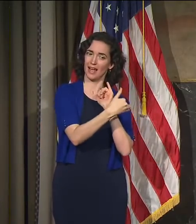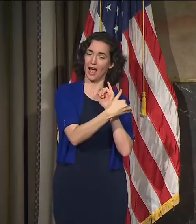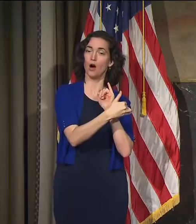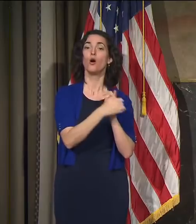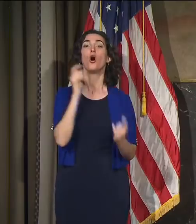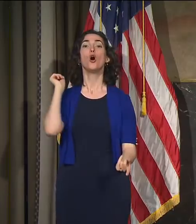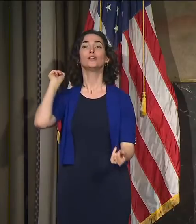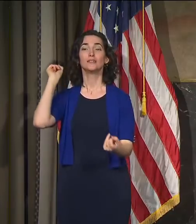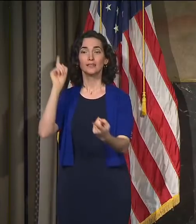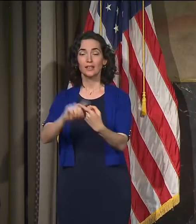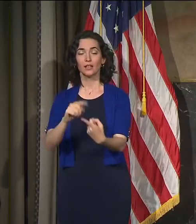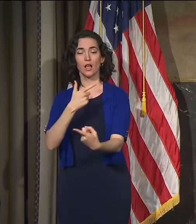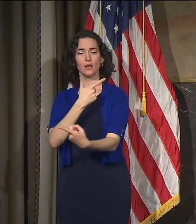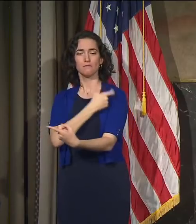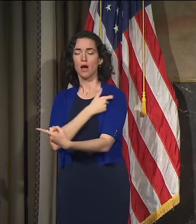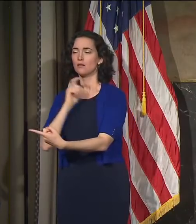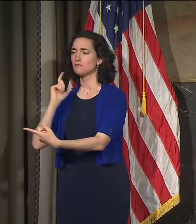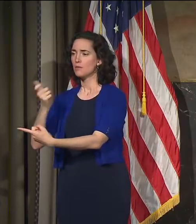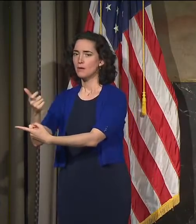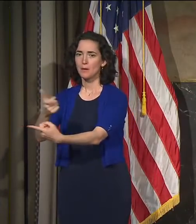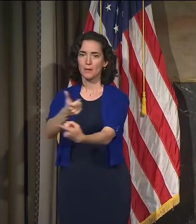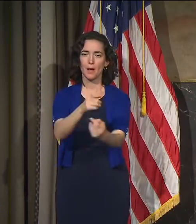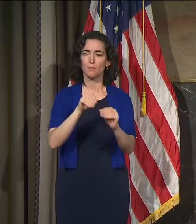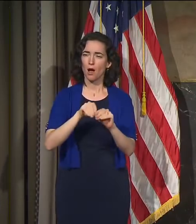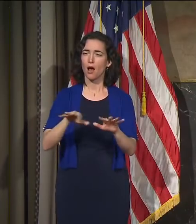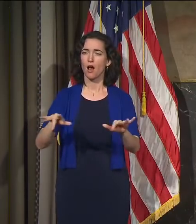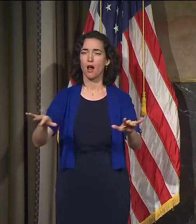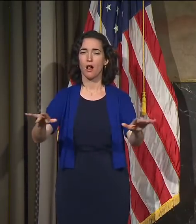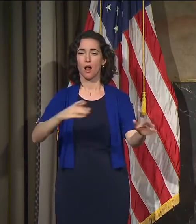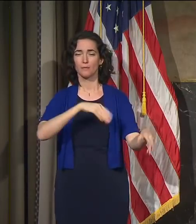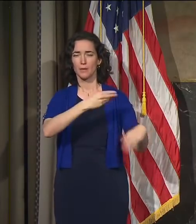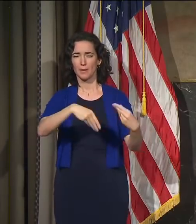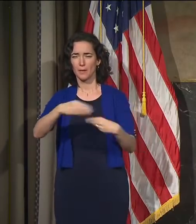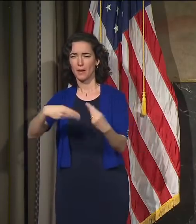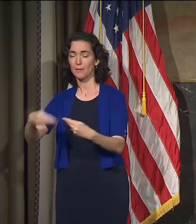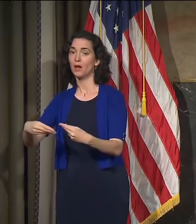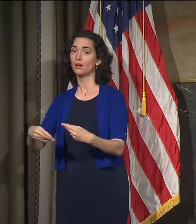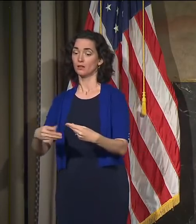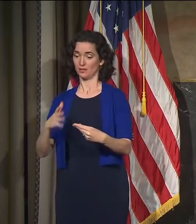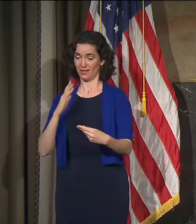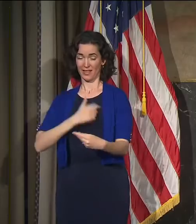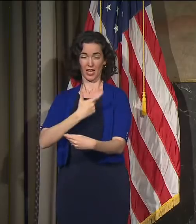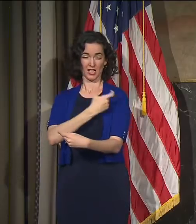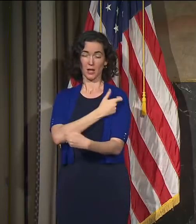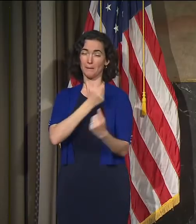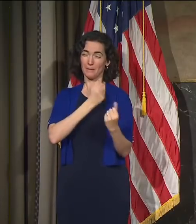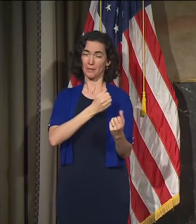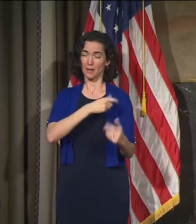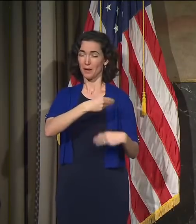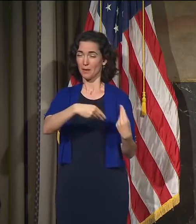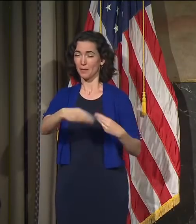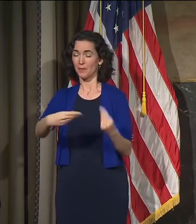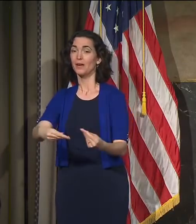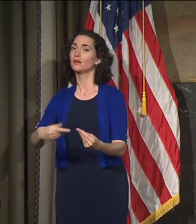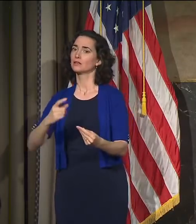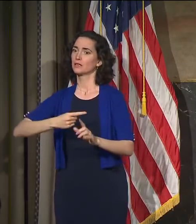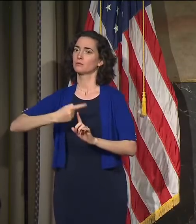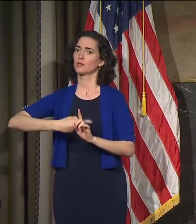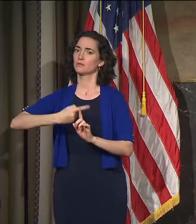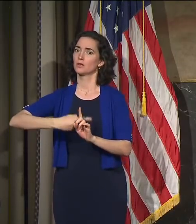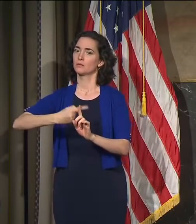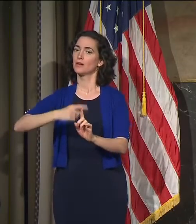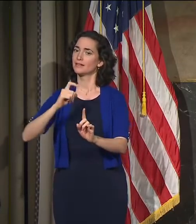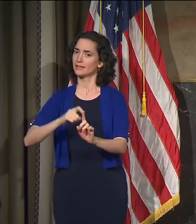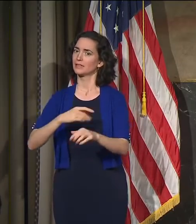people vaccinated in large numbers, which will take some months from now. So social